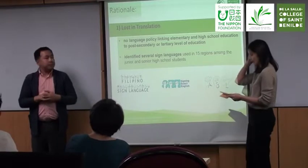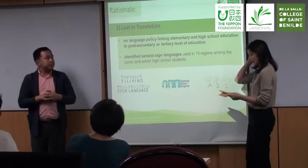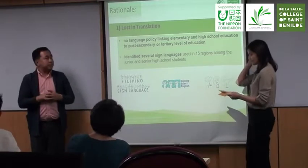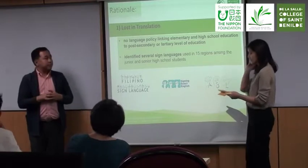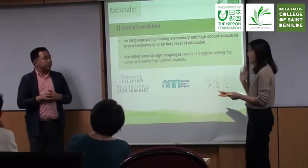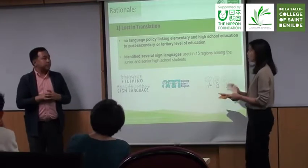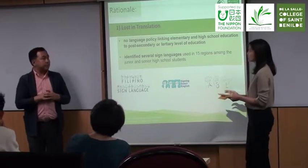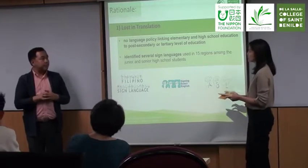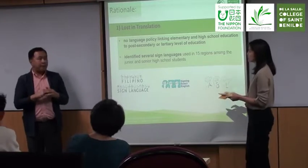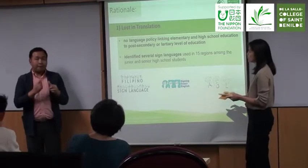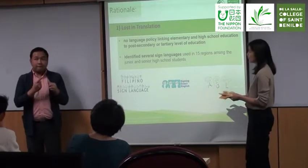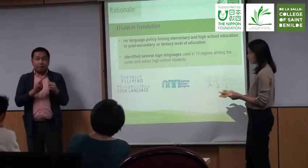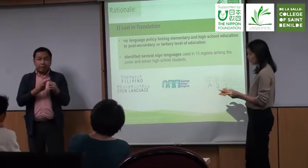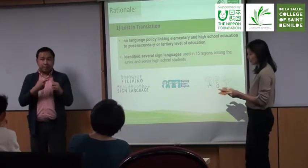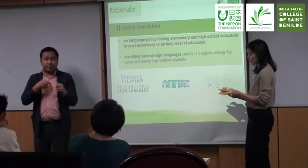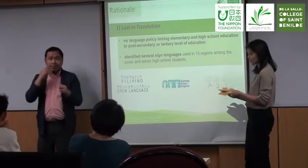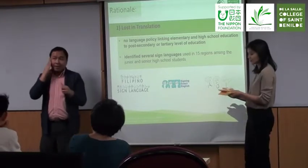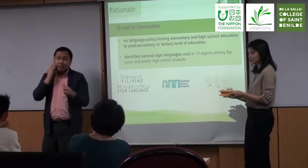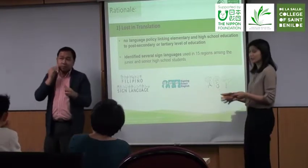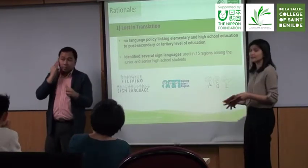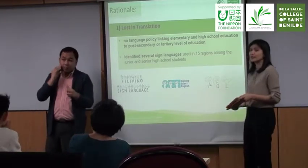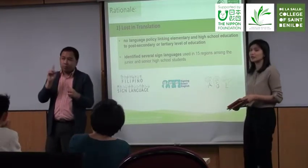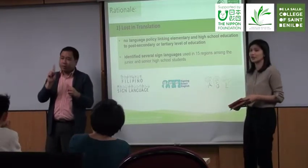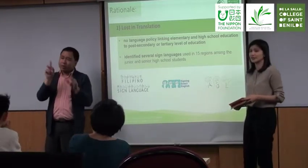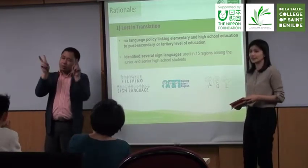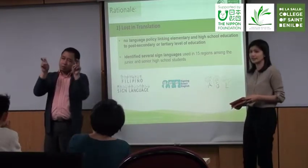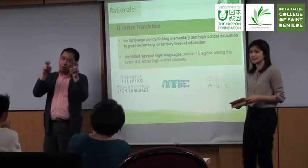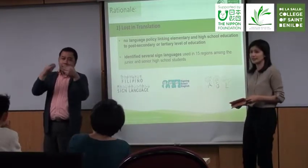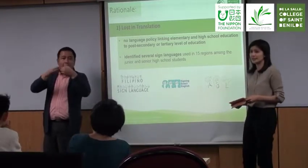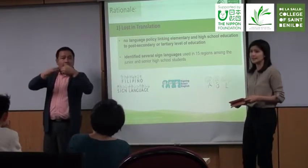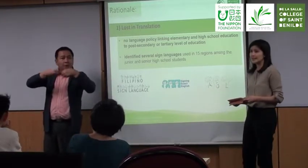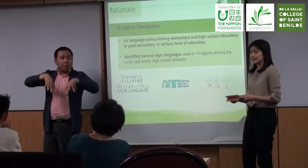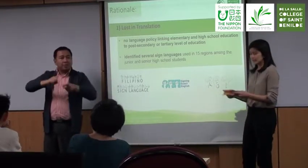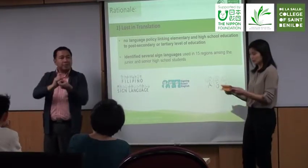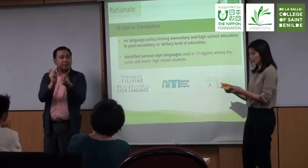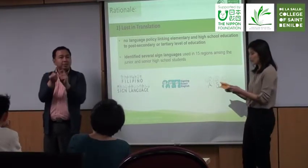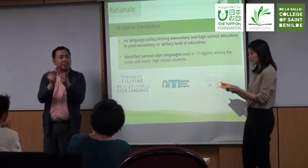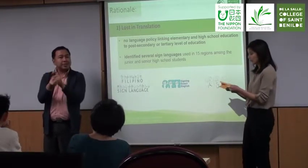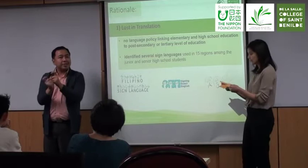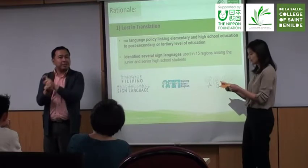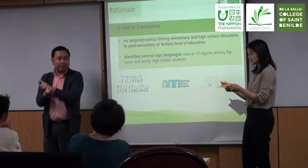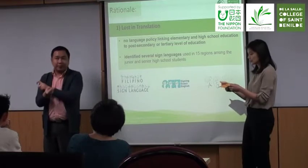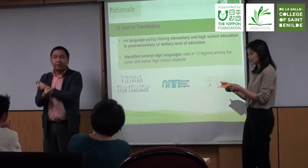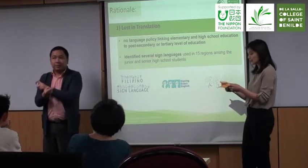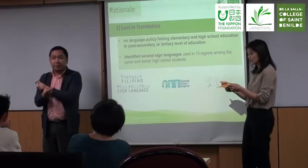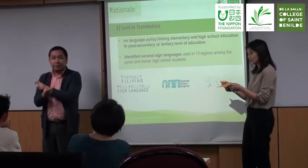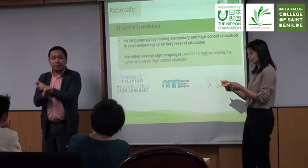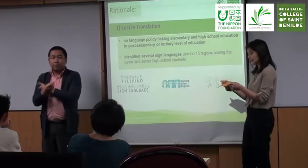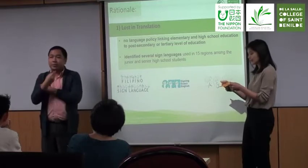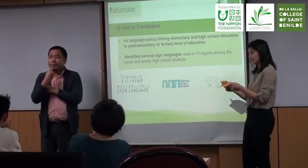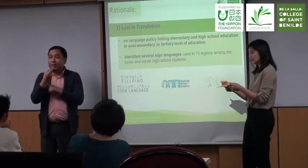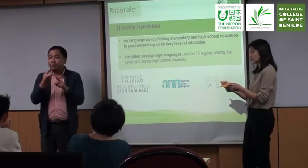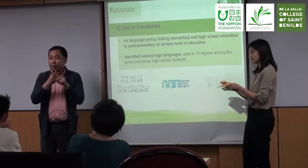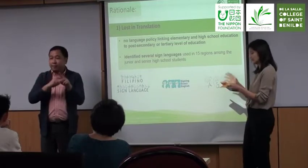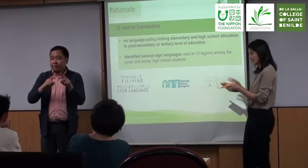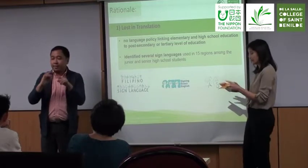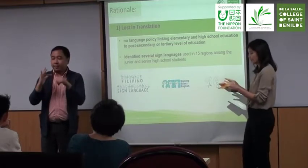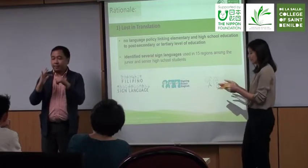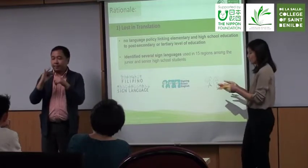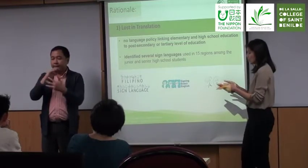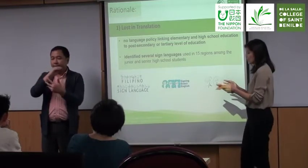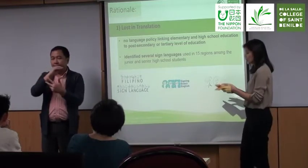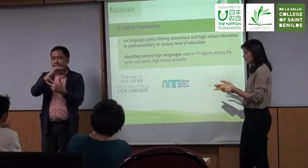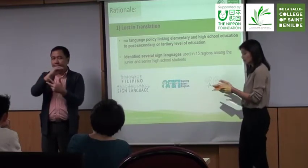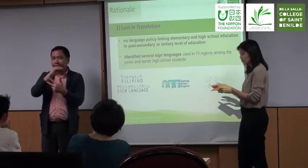of all, I've encountered what I call lost in translation. So according to Philippine Federation of the